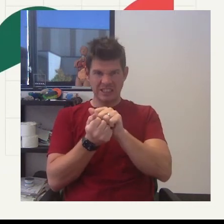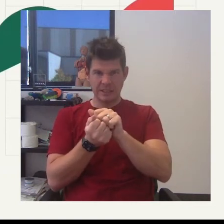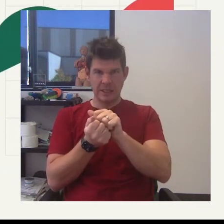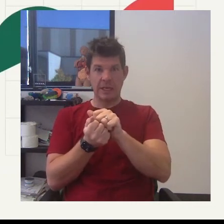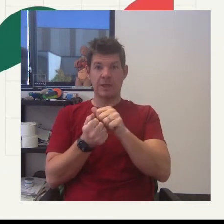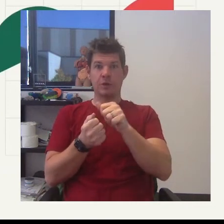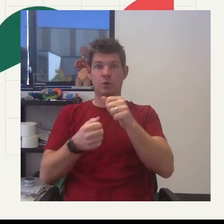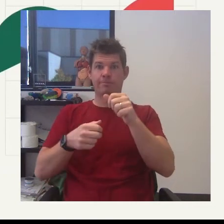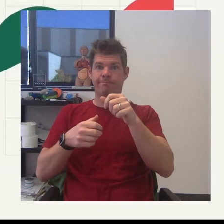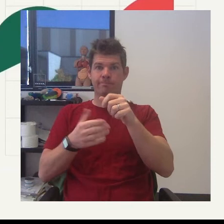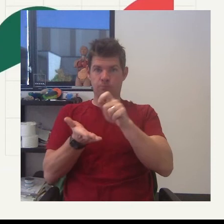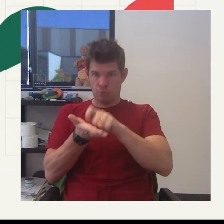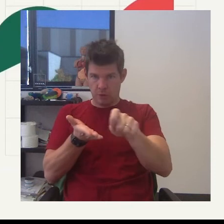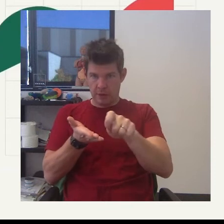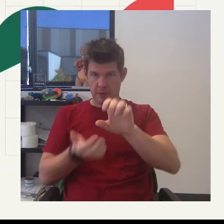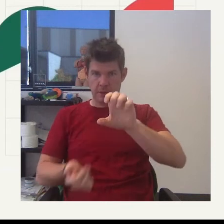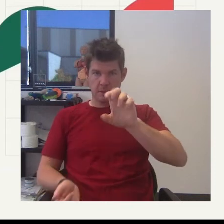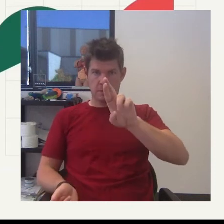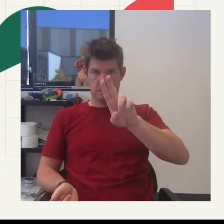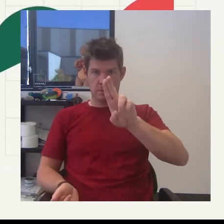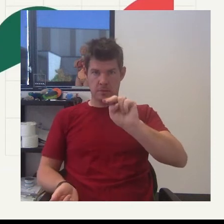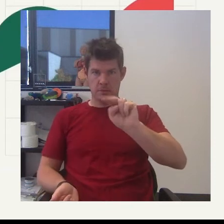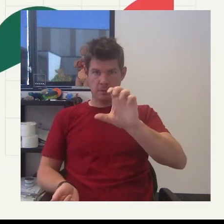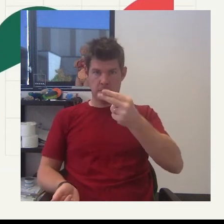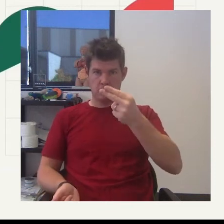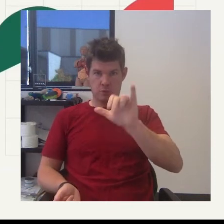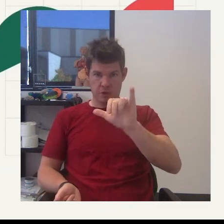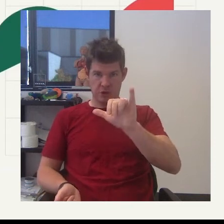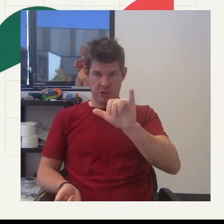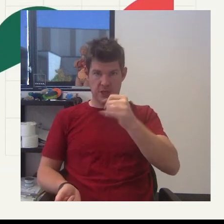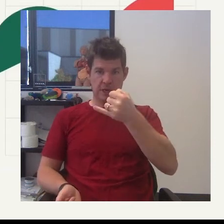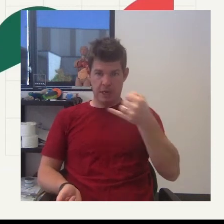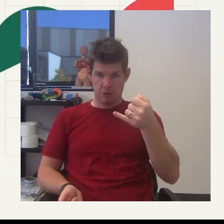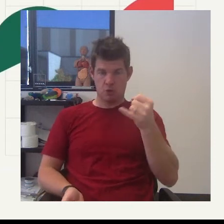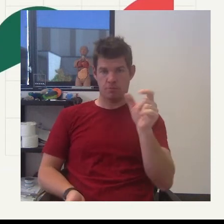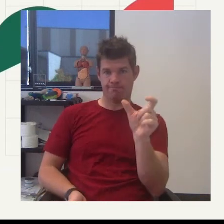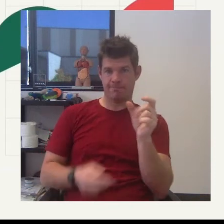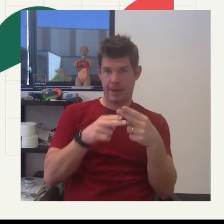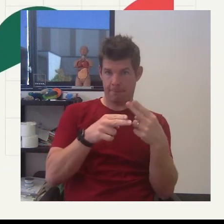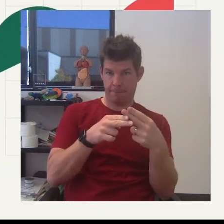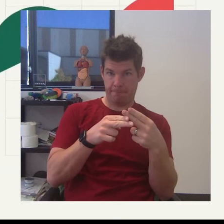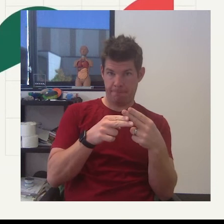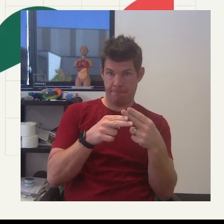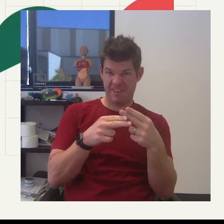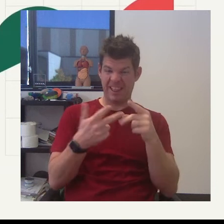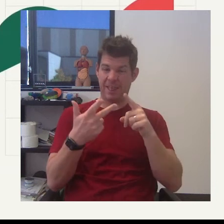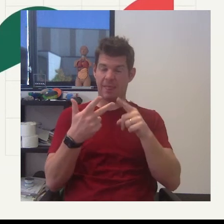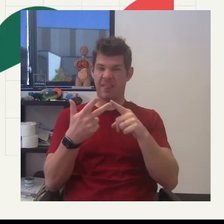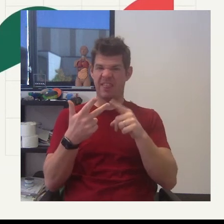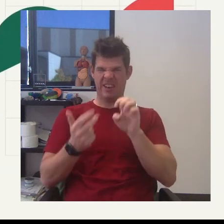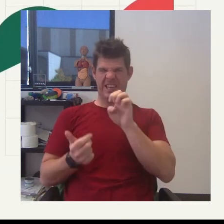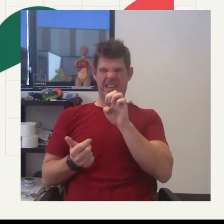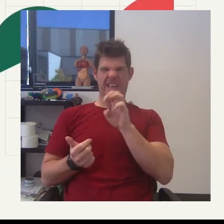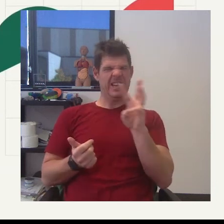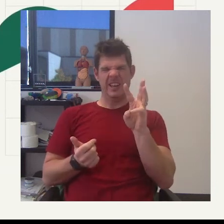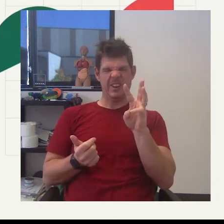allergic or don't like peanut butter, you're going to call yourselves Ooh and your first name, okay?